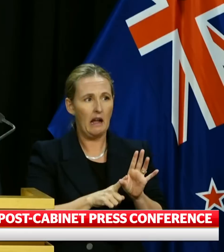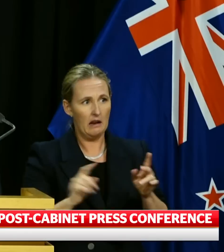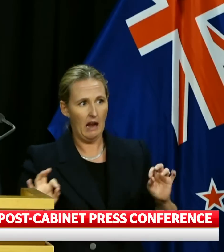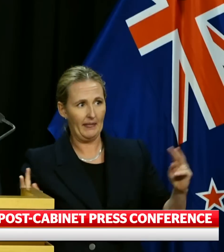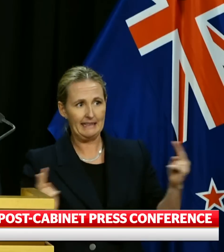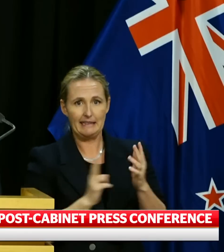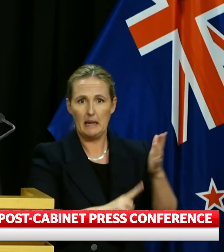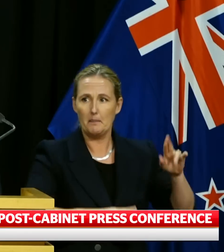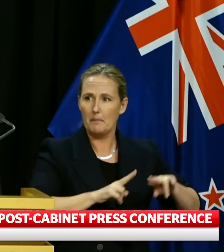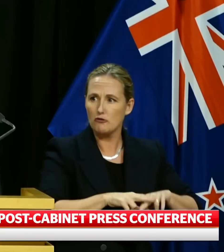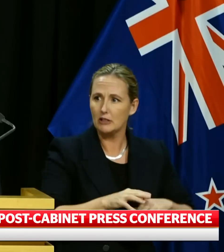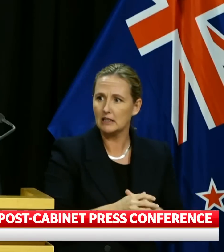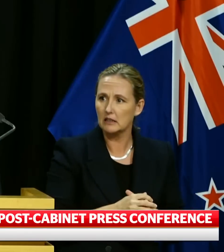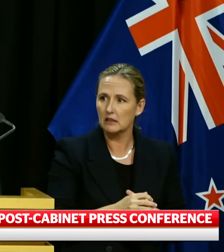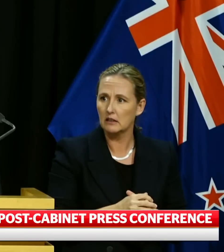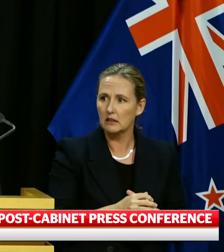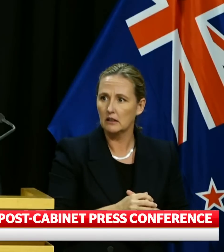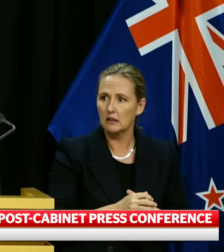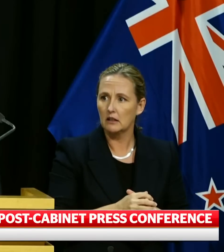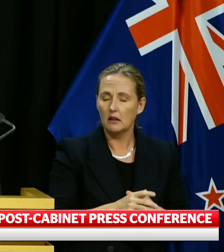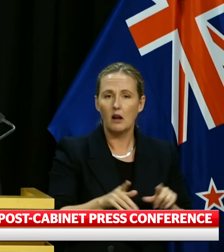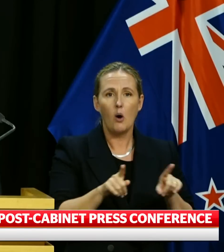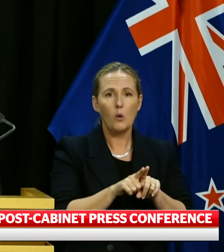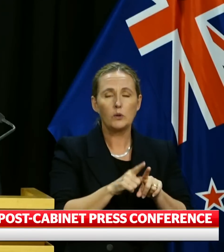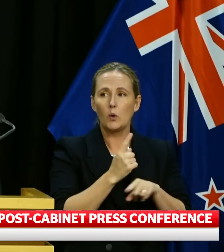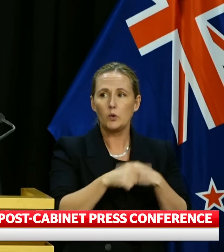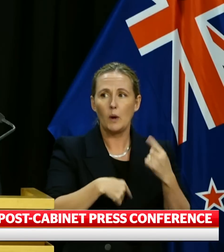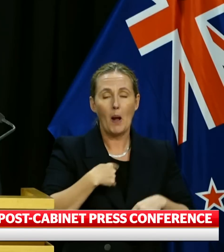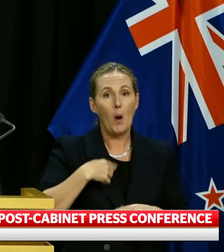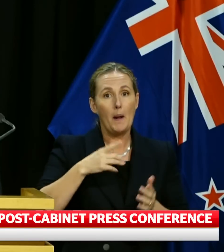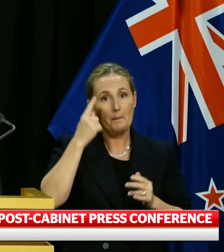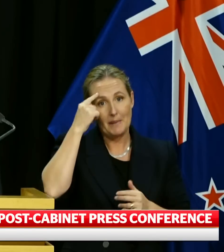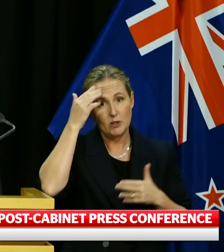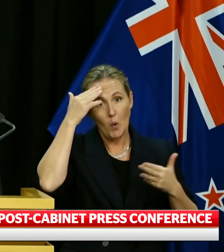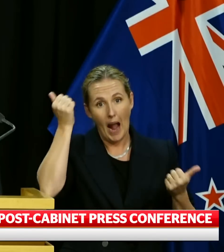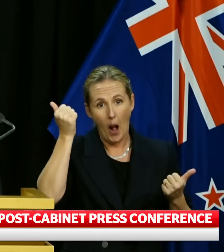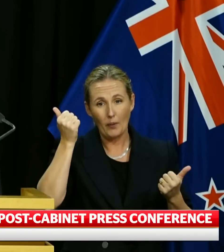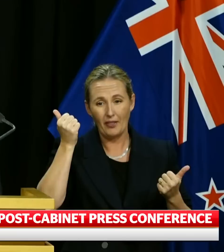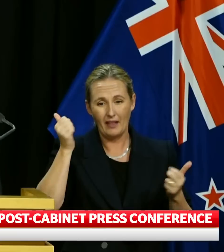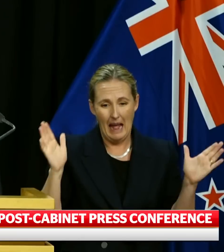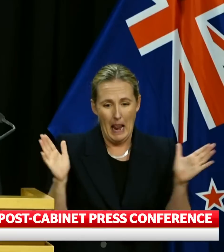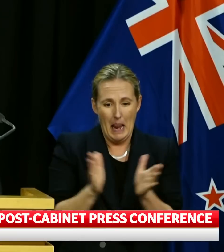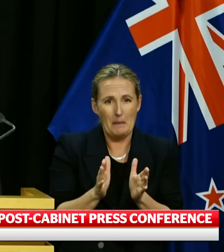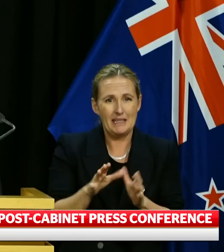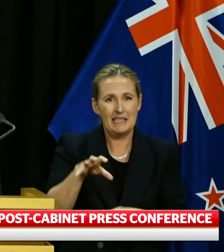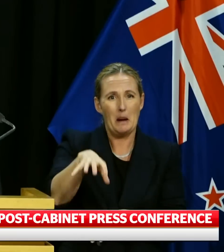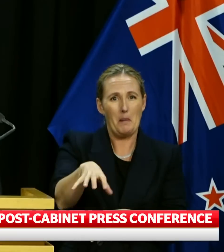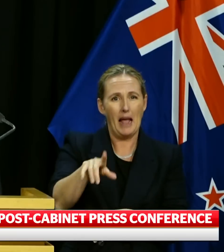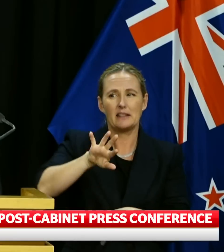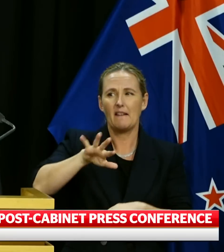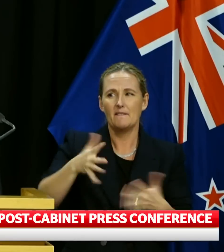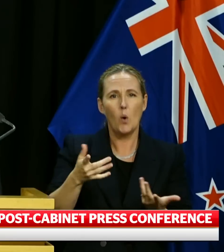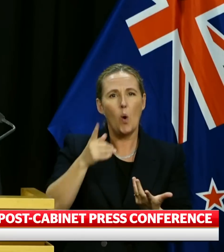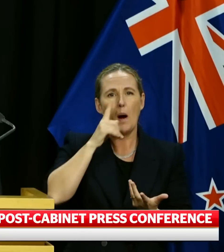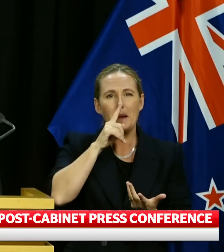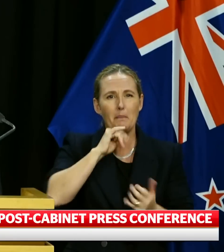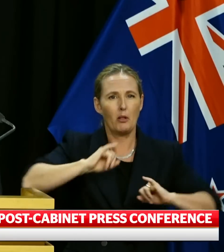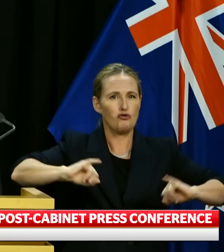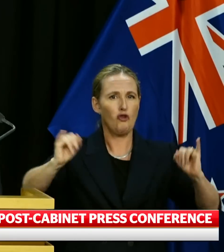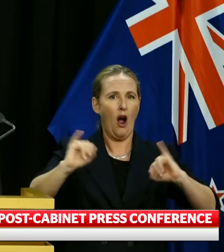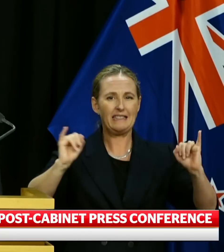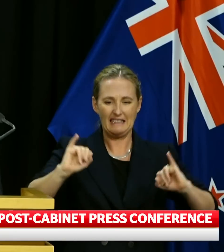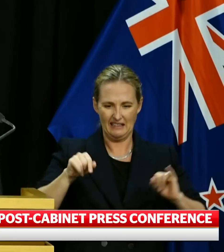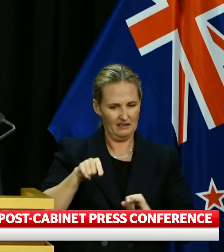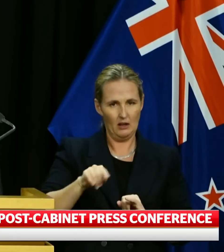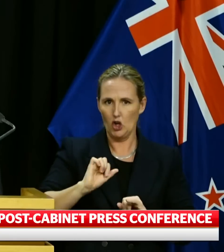shortages, limited respite facilities for those who are in crisis, and workforce pressures. Are you happy with